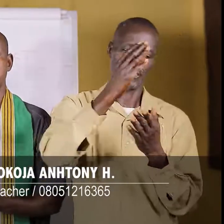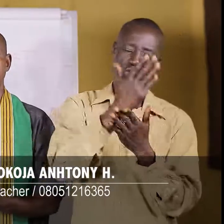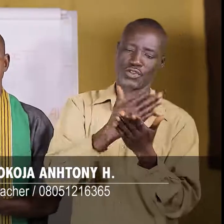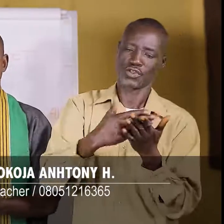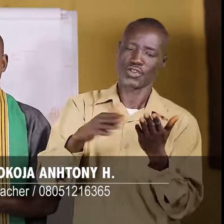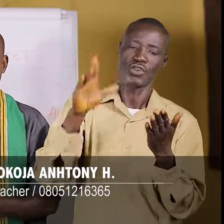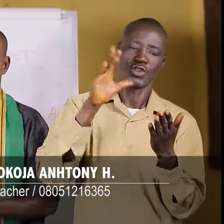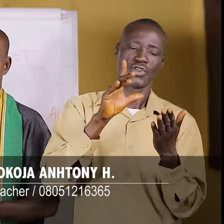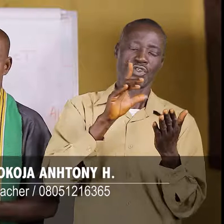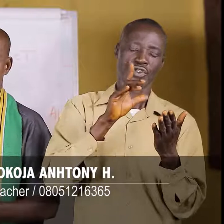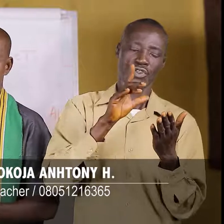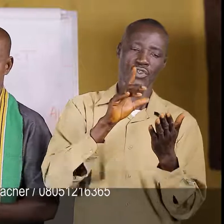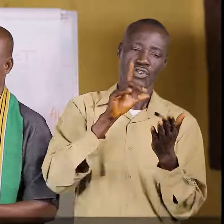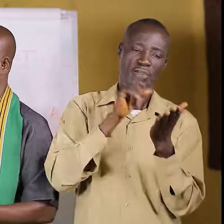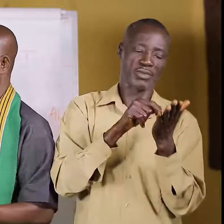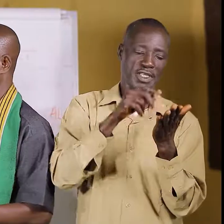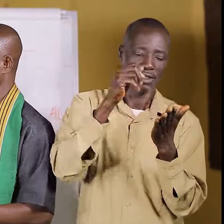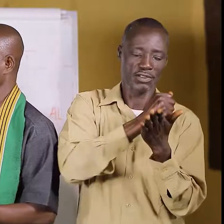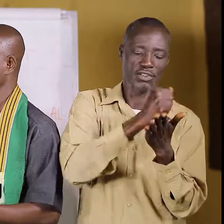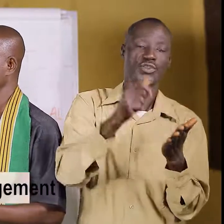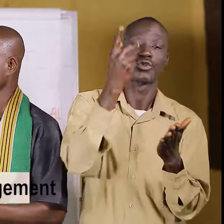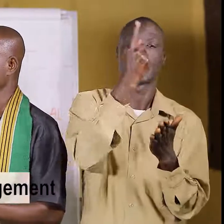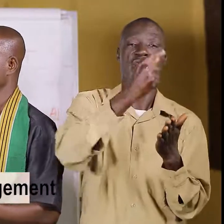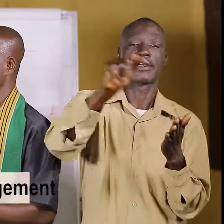birds pecking the eggs.